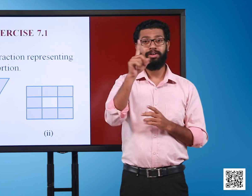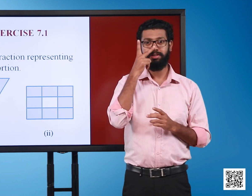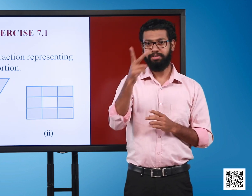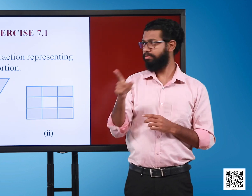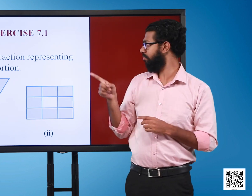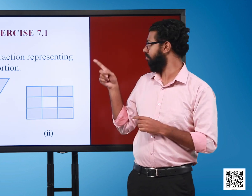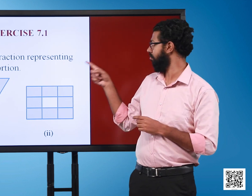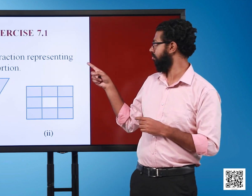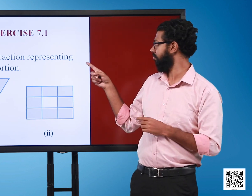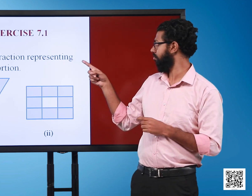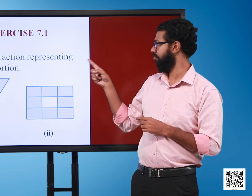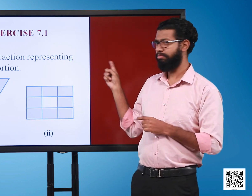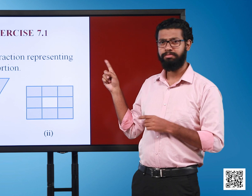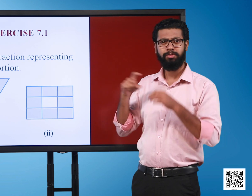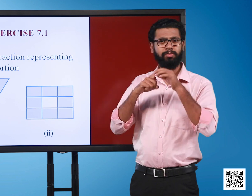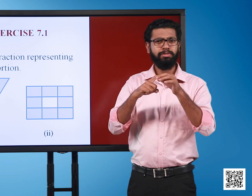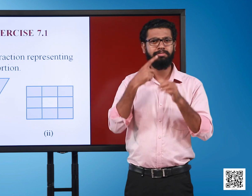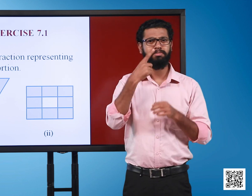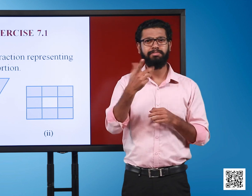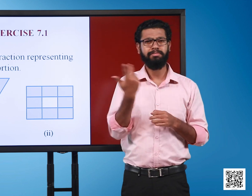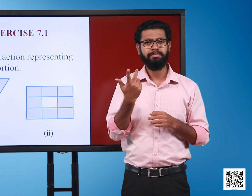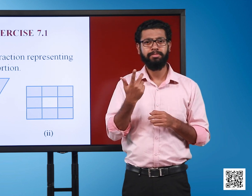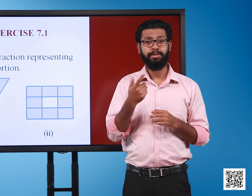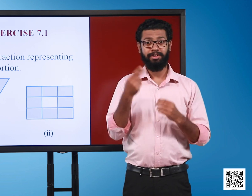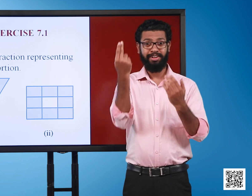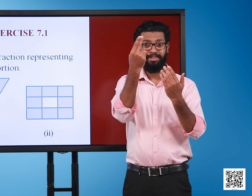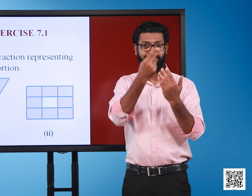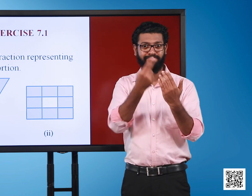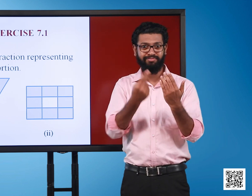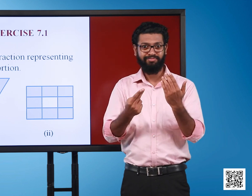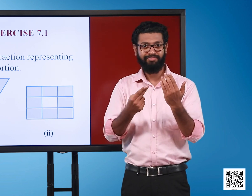1. Write the fraction representing the shaded portion.